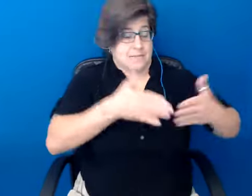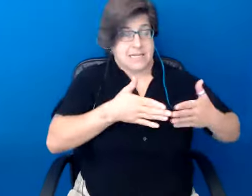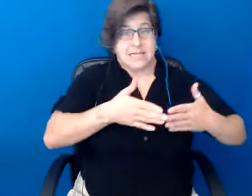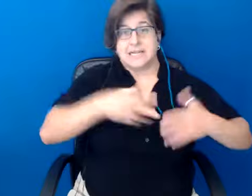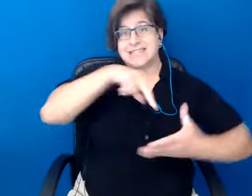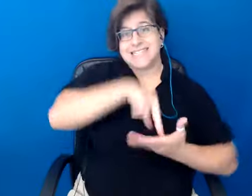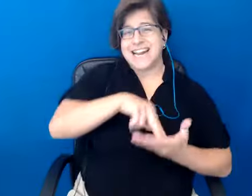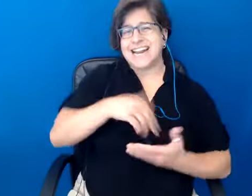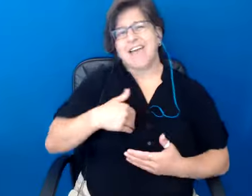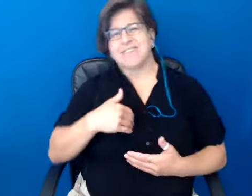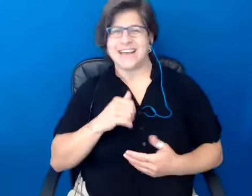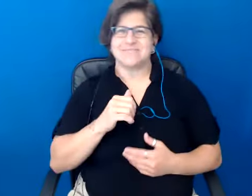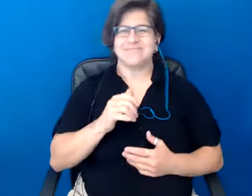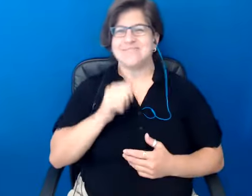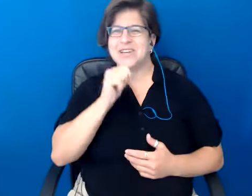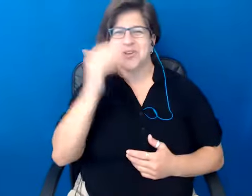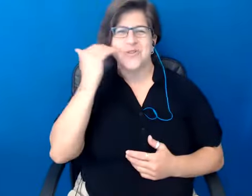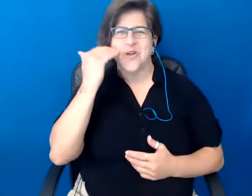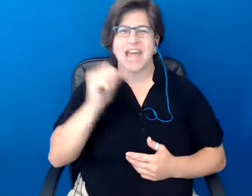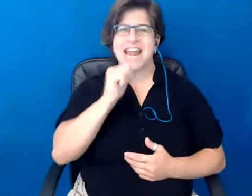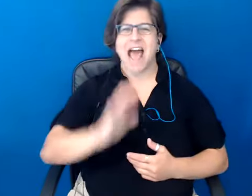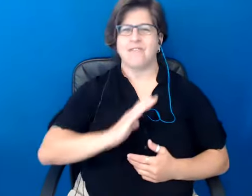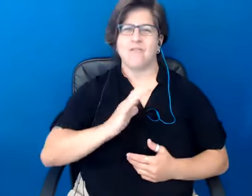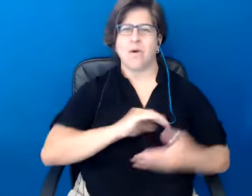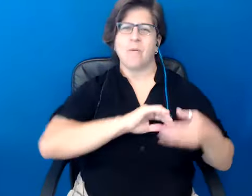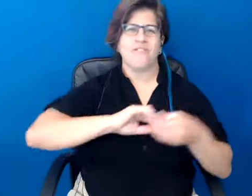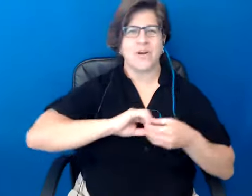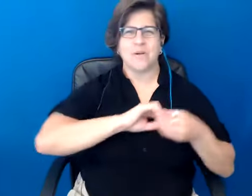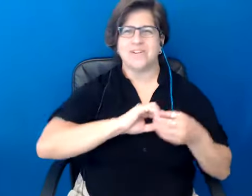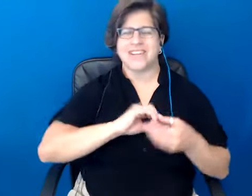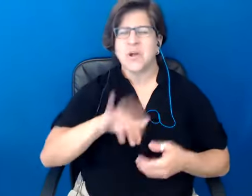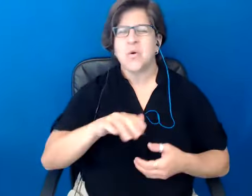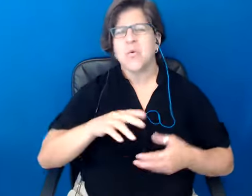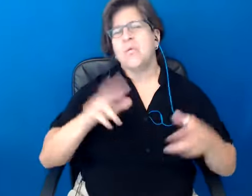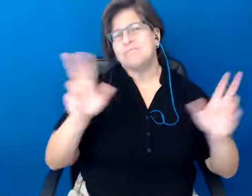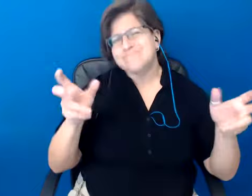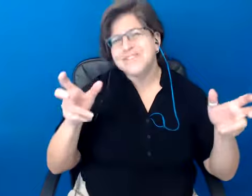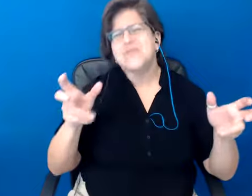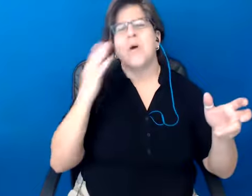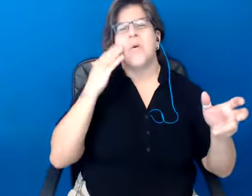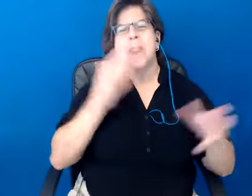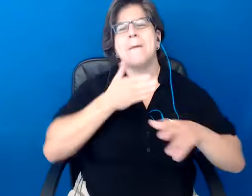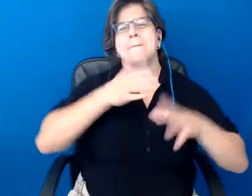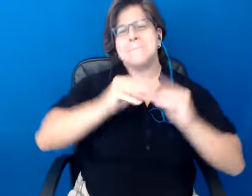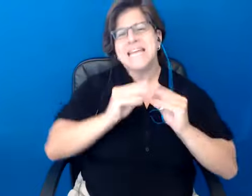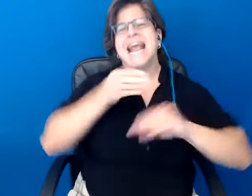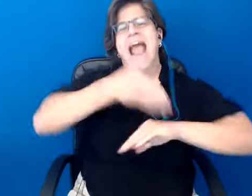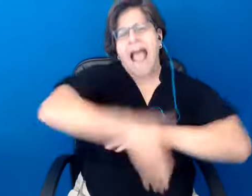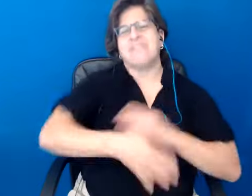my sponsee, standing in a corner, having that informal time of fellowship, which we affectionately